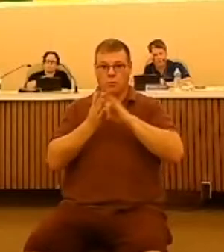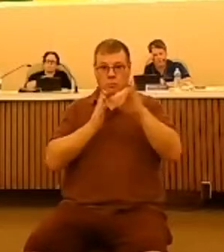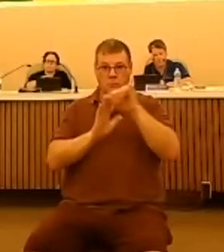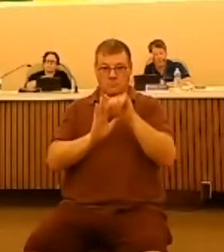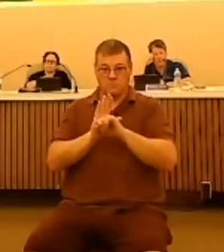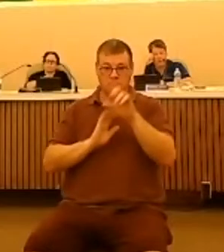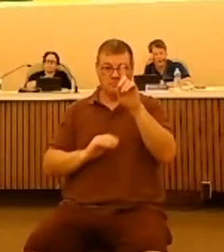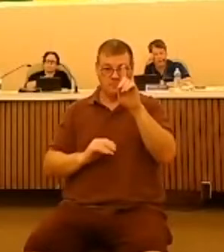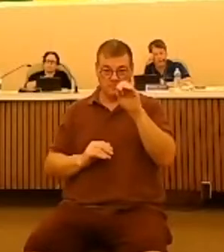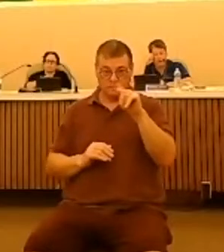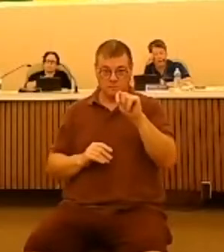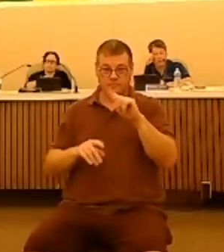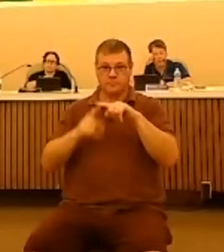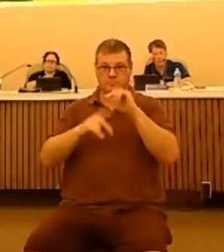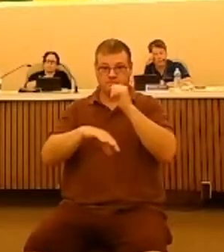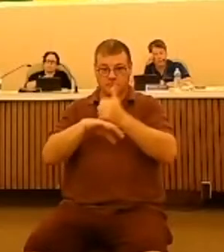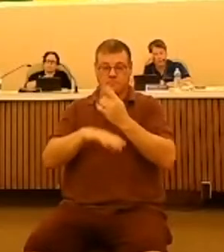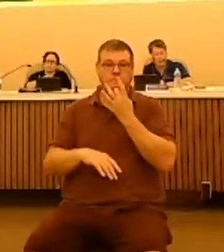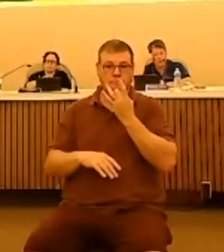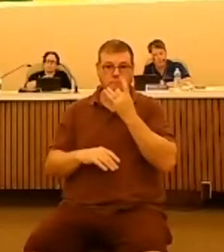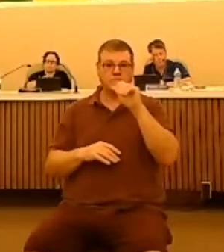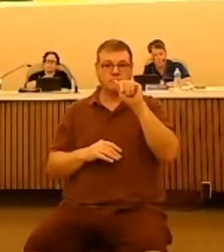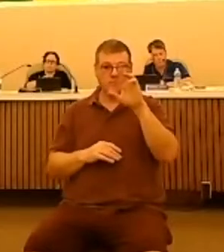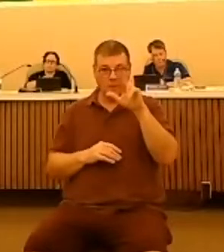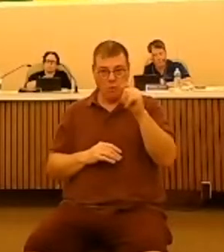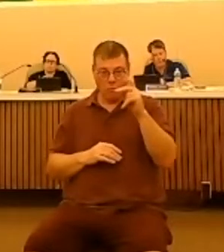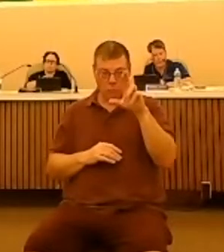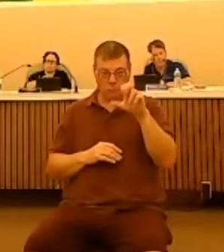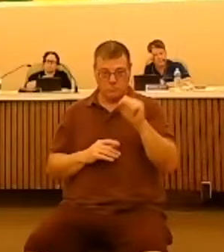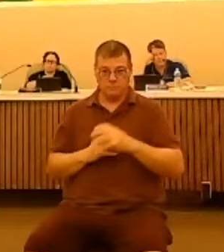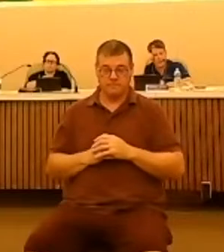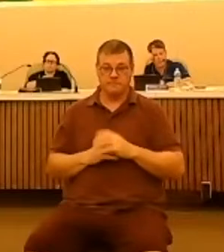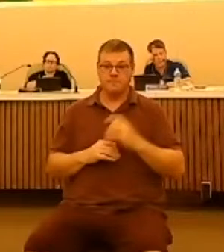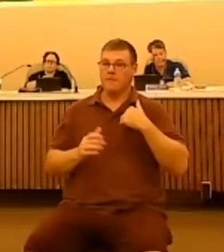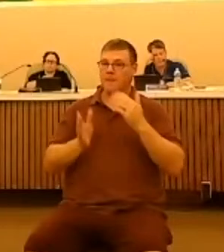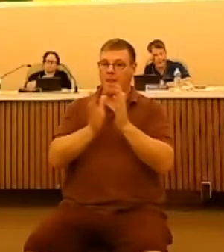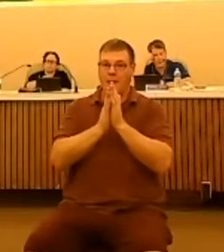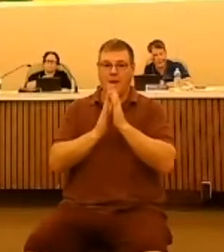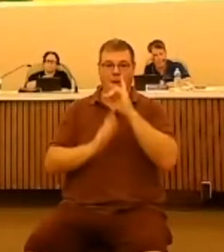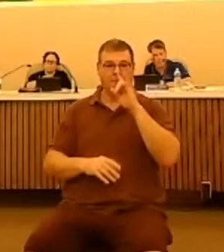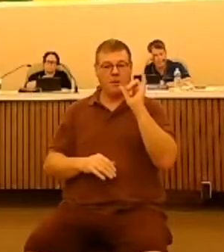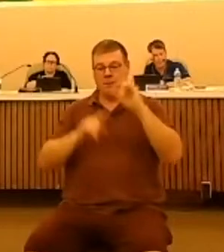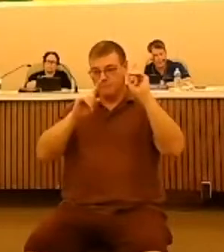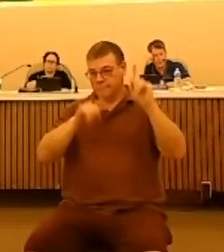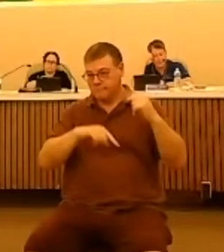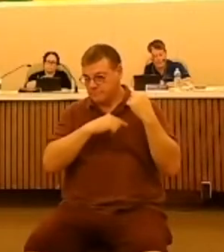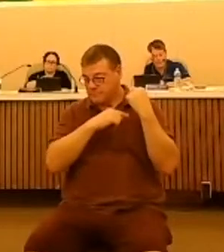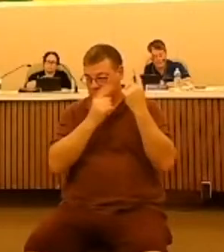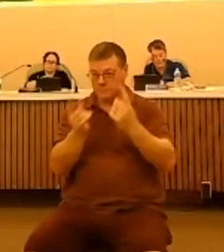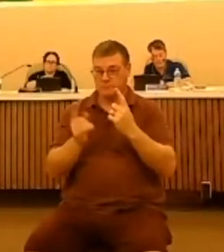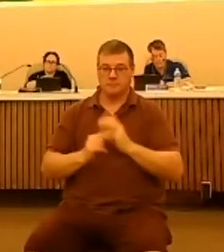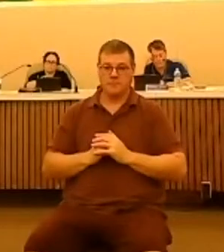DOT to put in a light at Authors. We've been asking for that for some time.